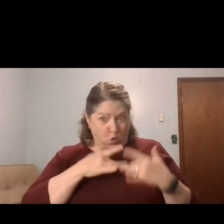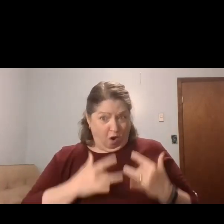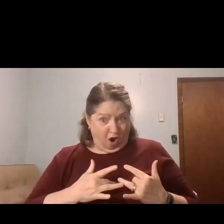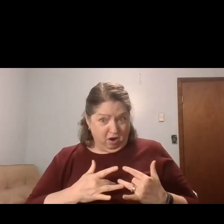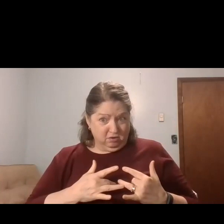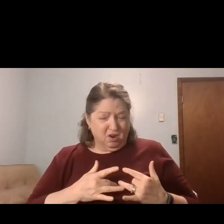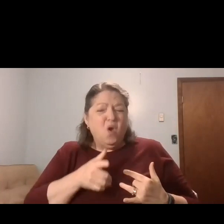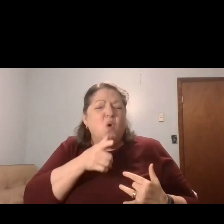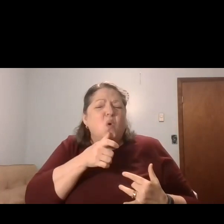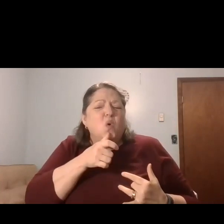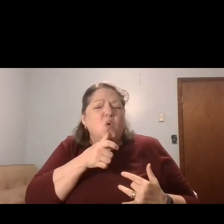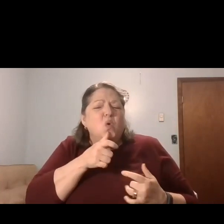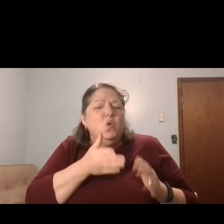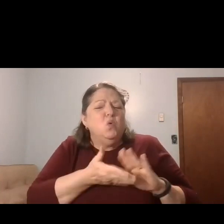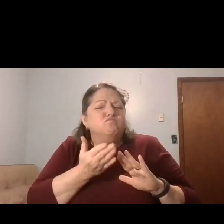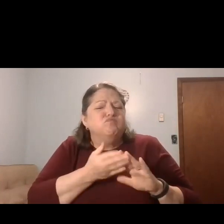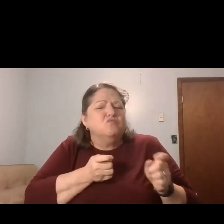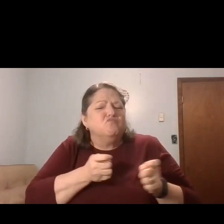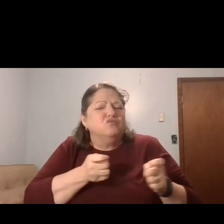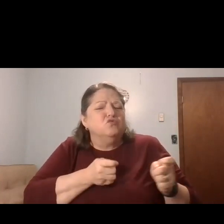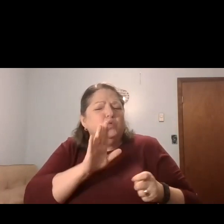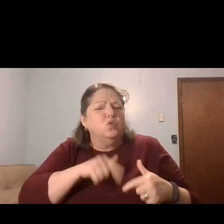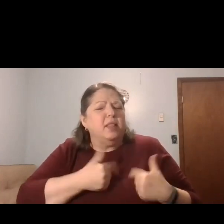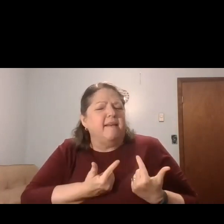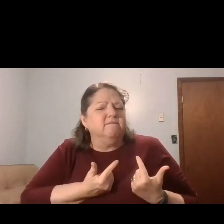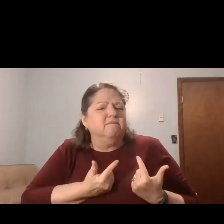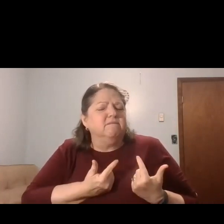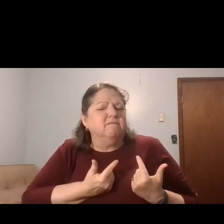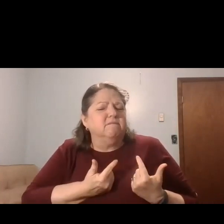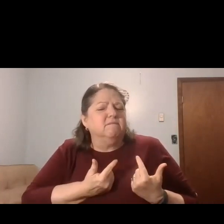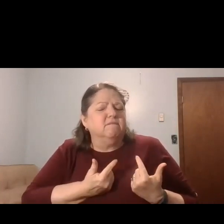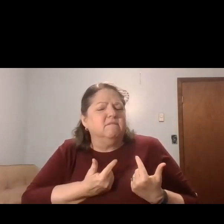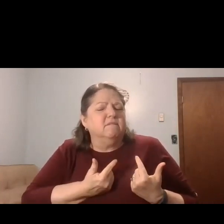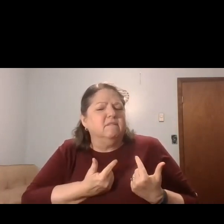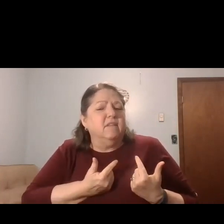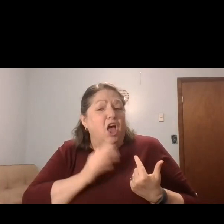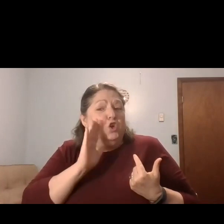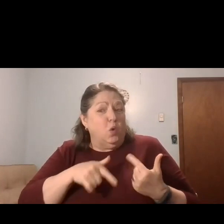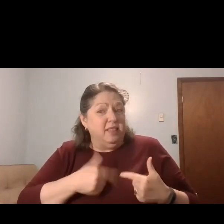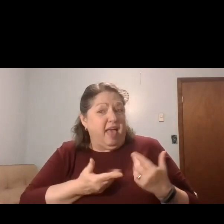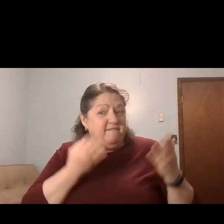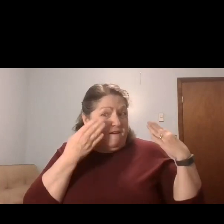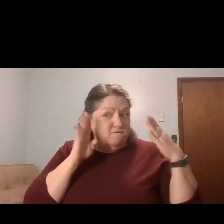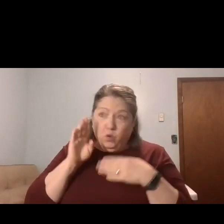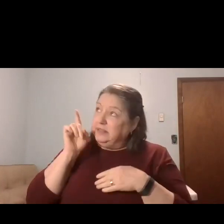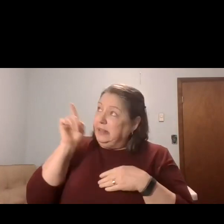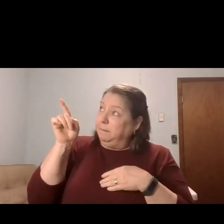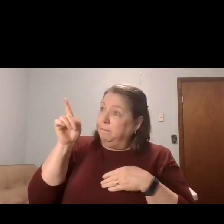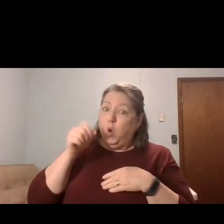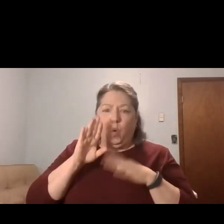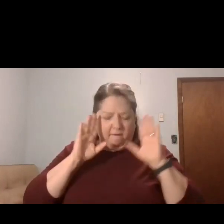the shots of your life? Does your life revolve around him or does it revolve around